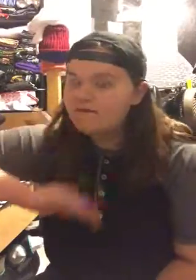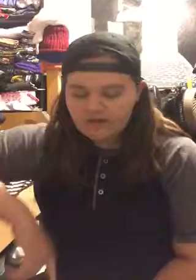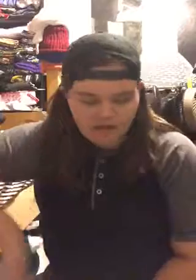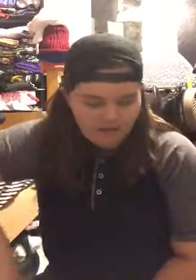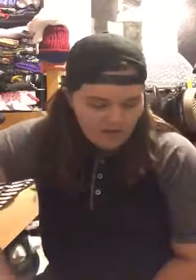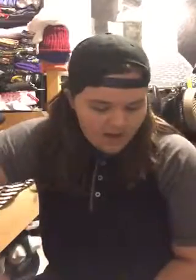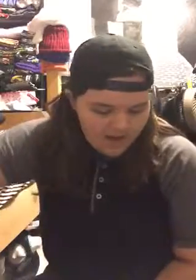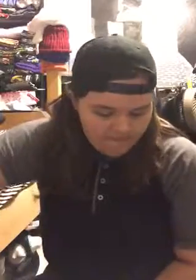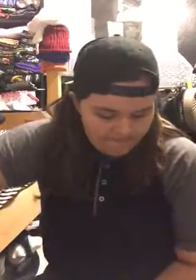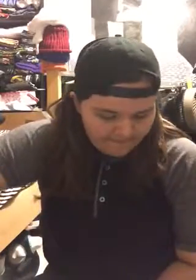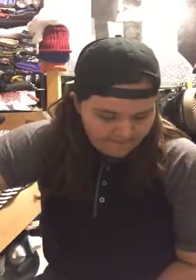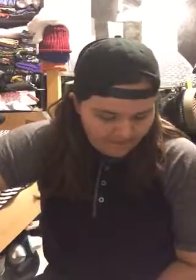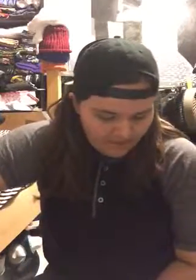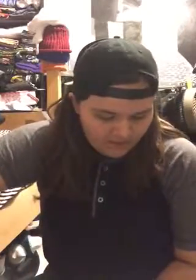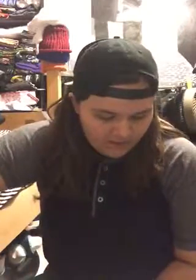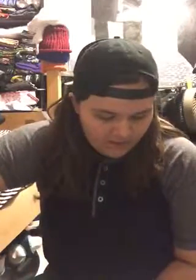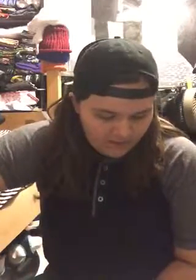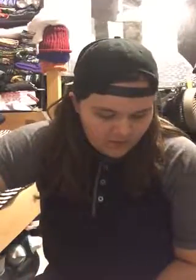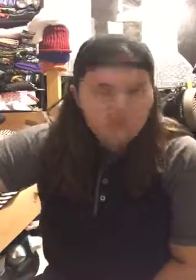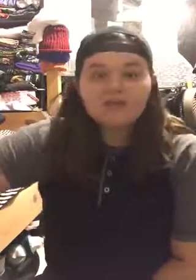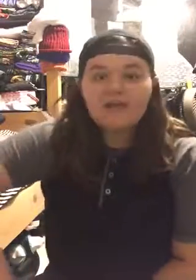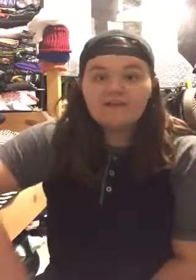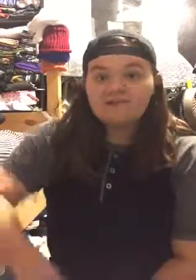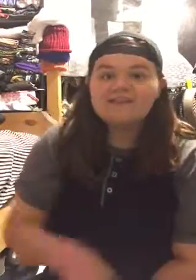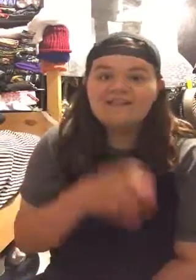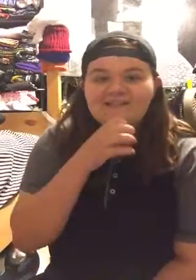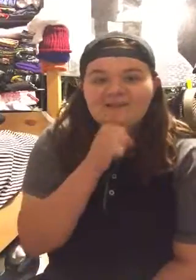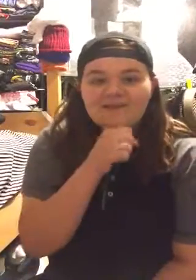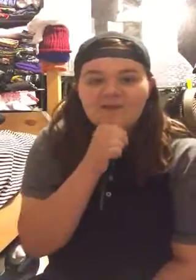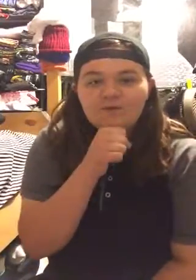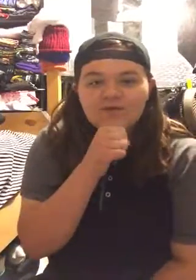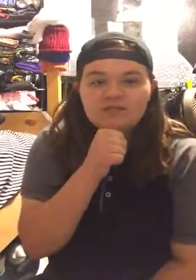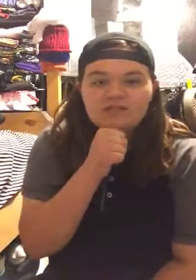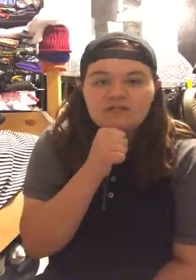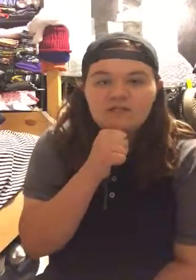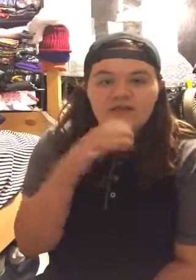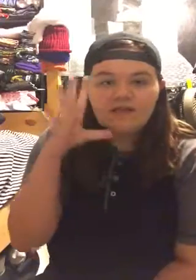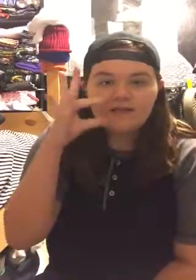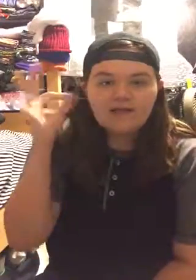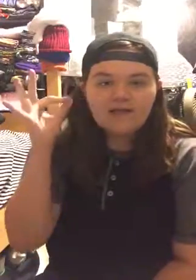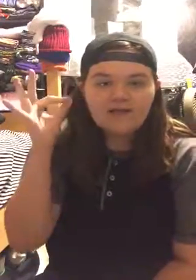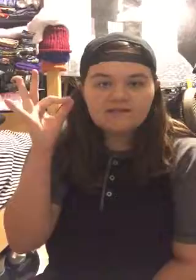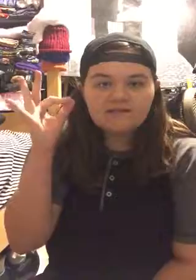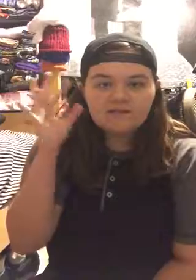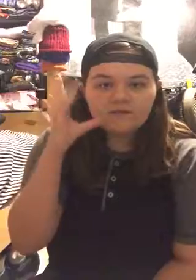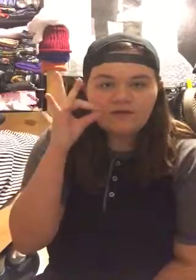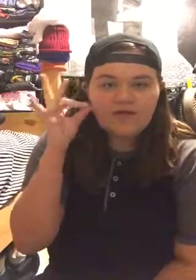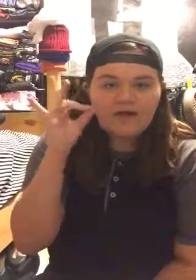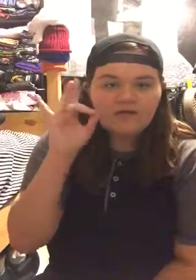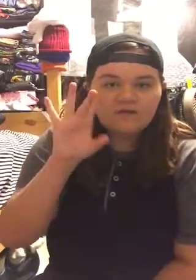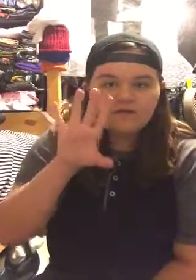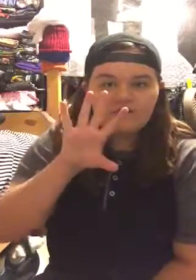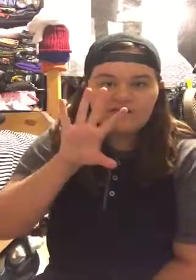very common. Orange cat, that one's an easy one. Orange, and then cat or cat. You can do it